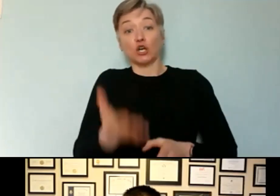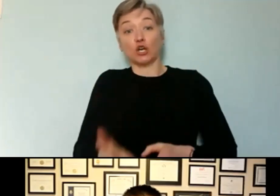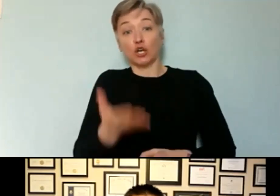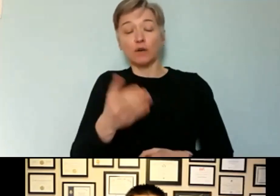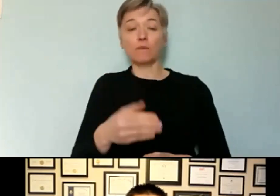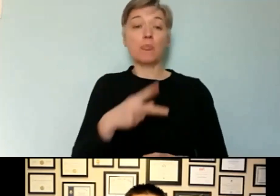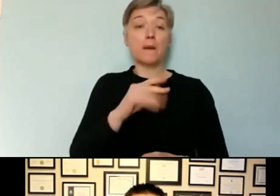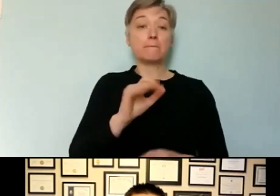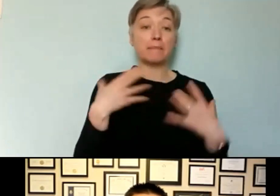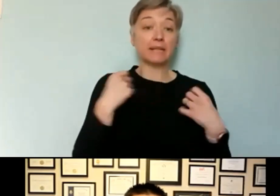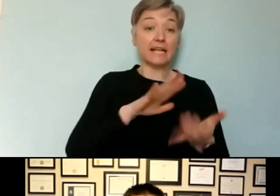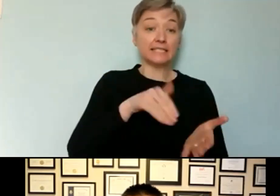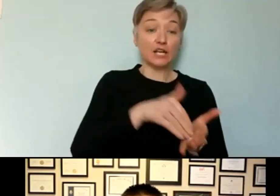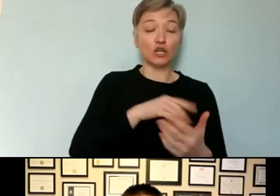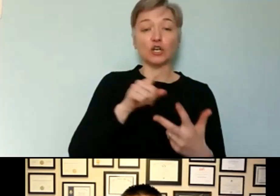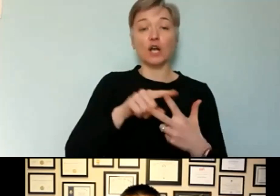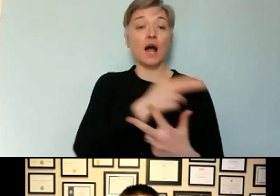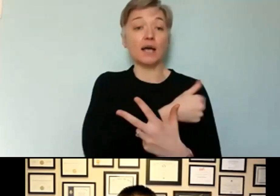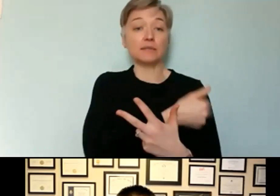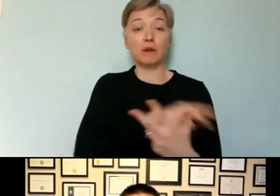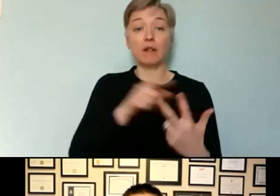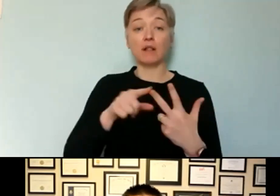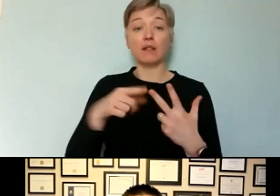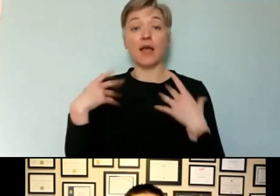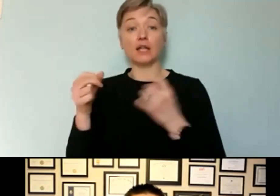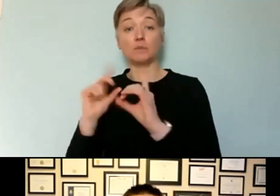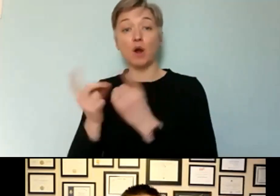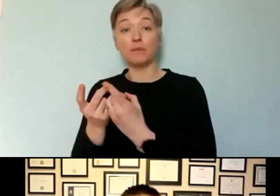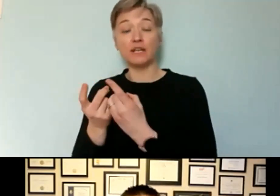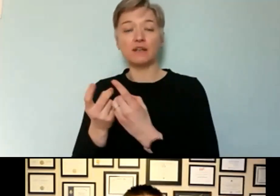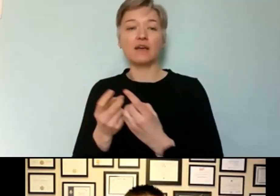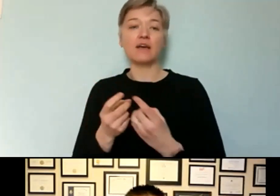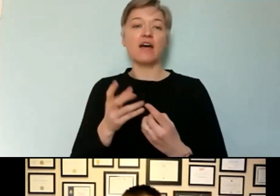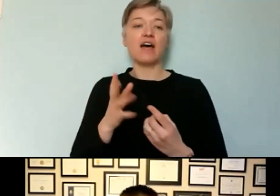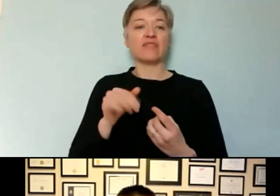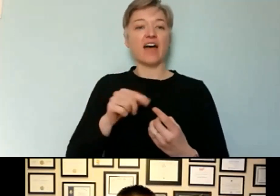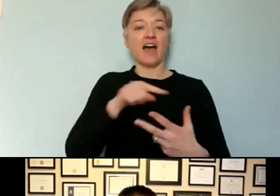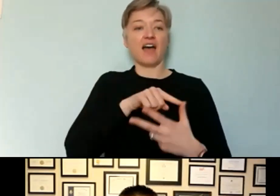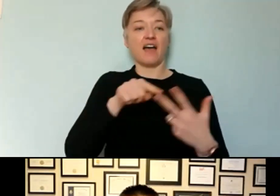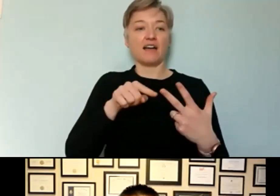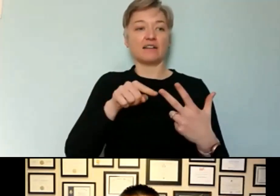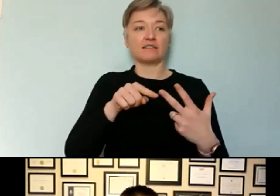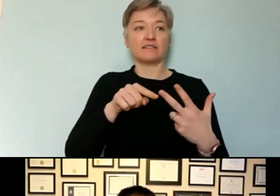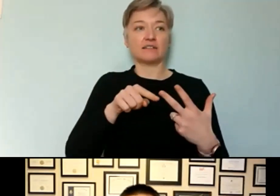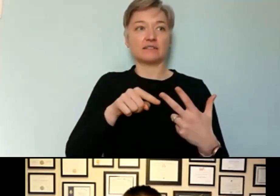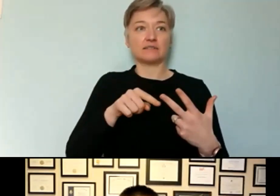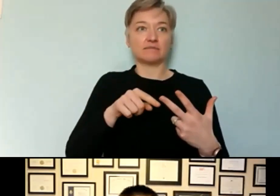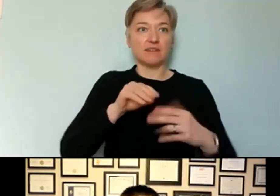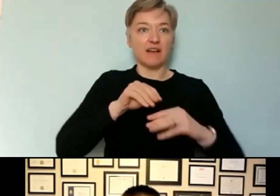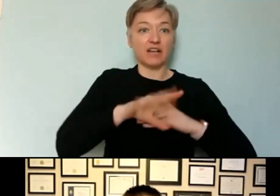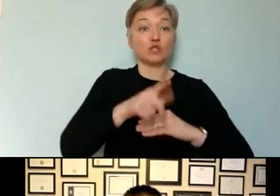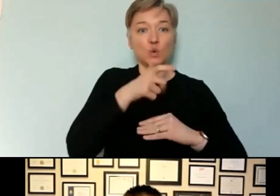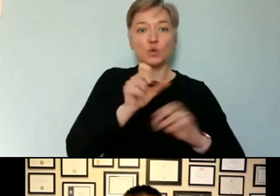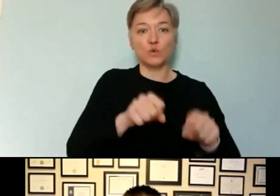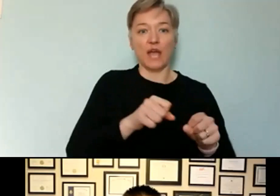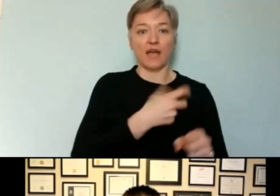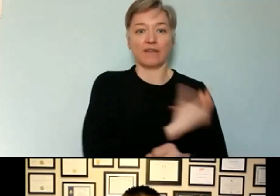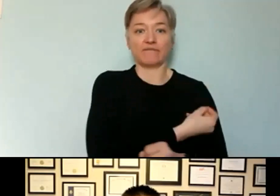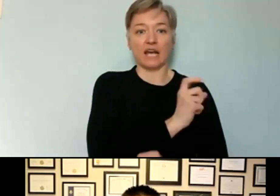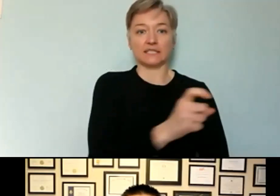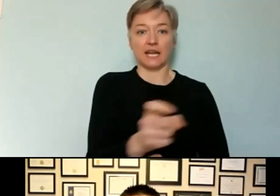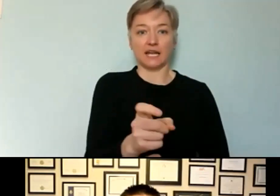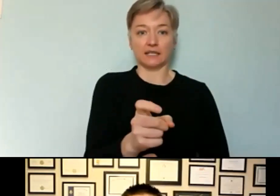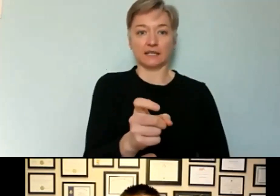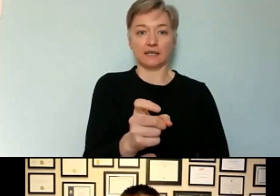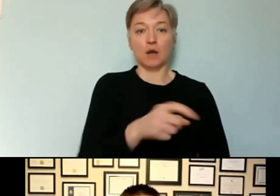health center, if you're a hospital, if you're a health department, that determines one level of who you can vaccinate. And then there's the added layer of